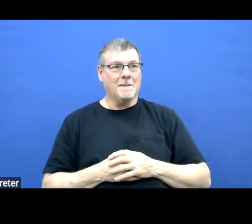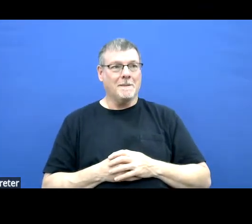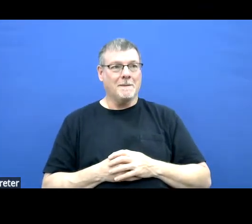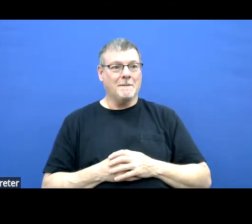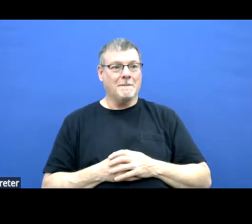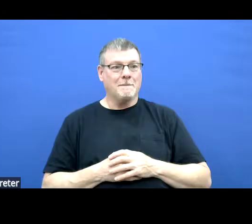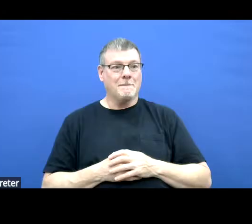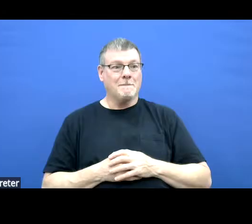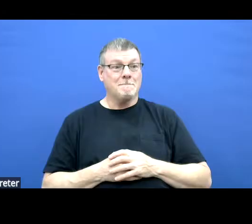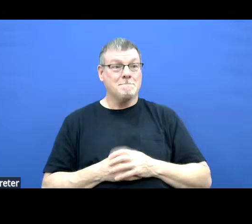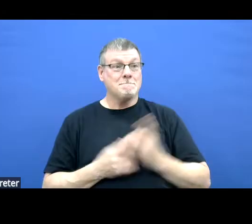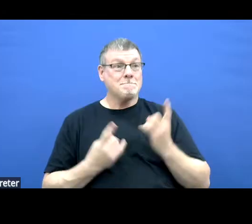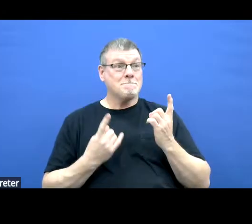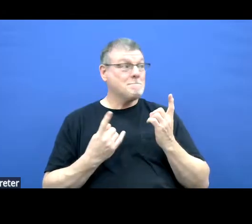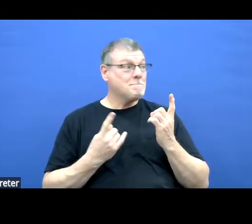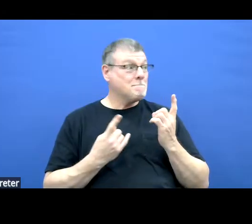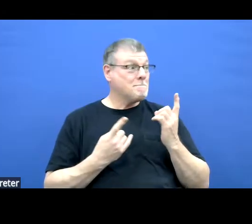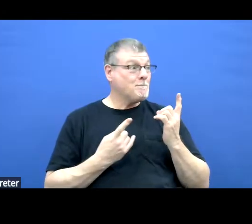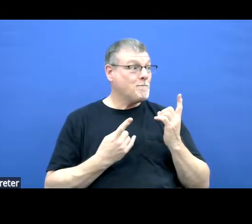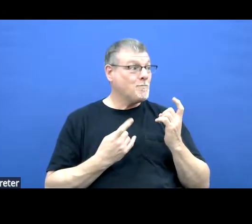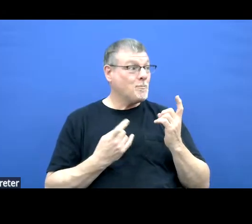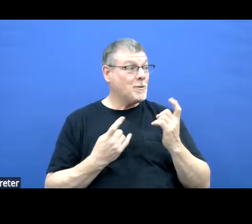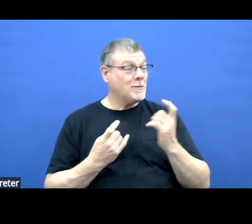The questions?